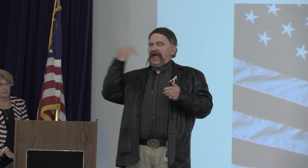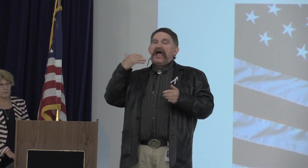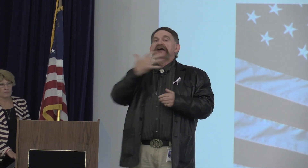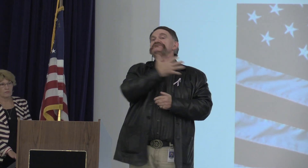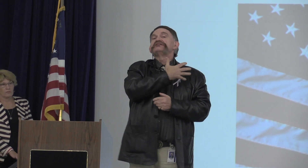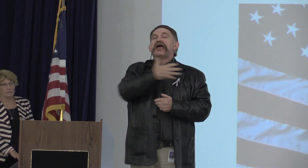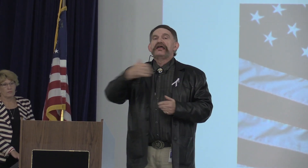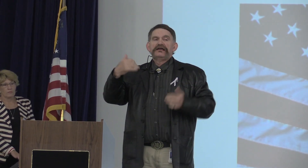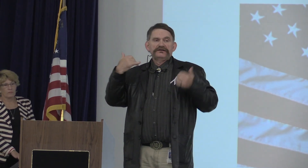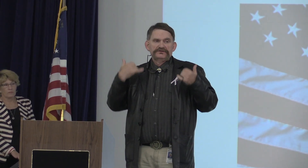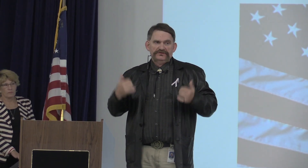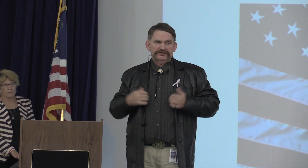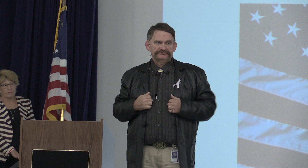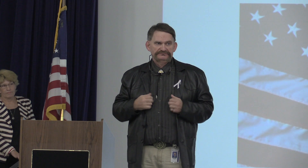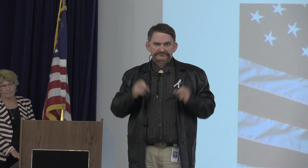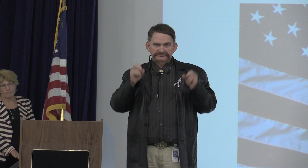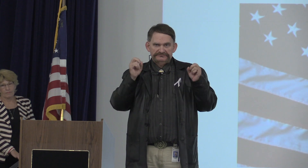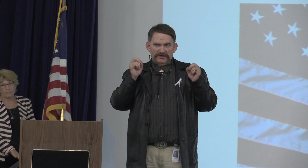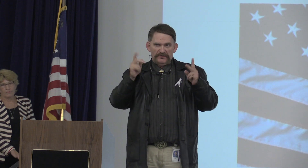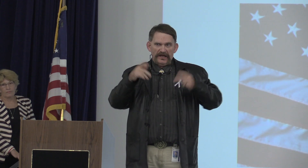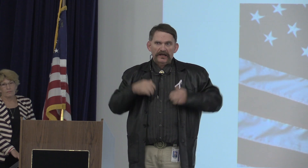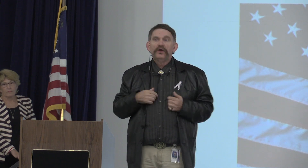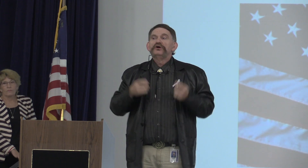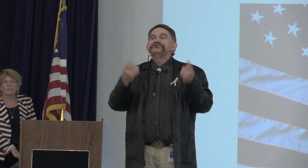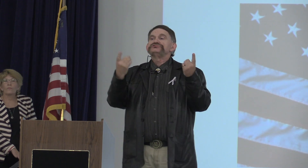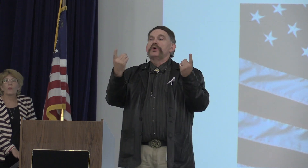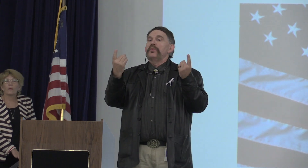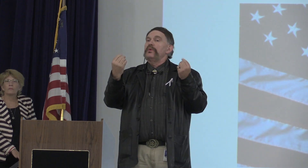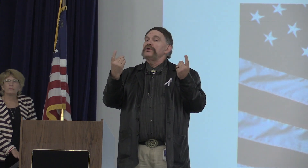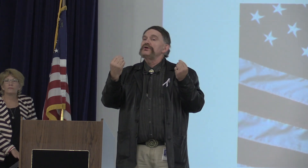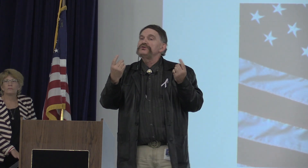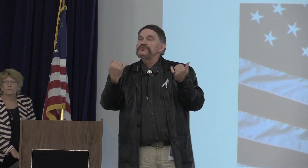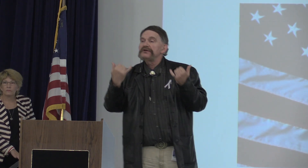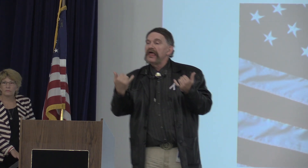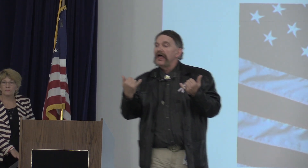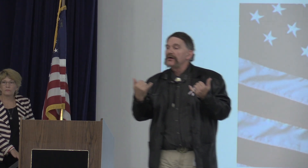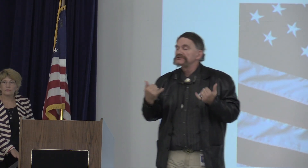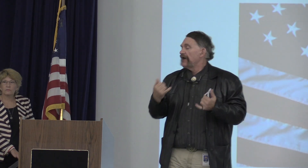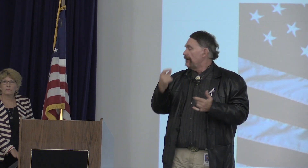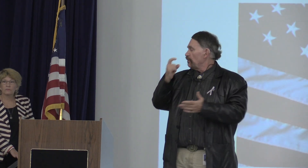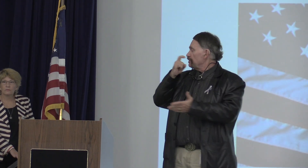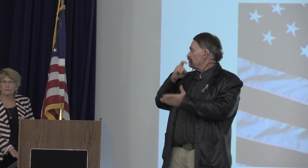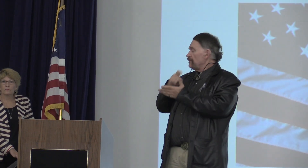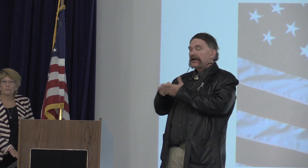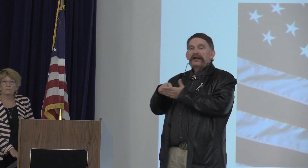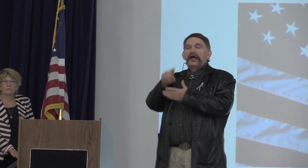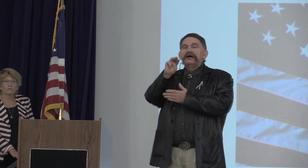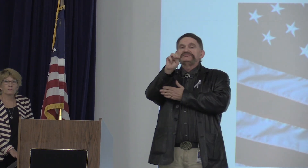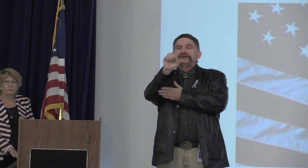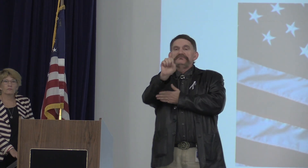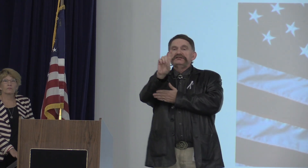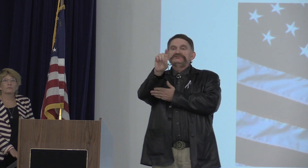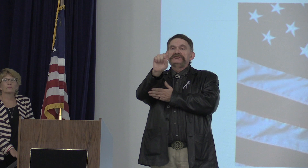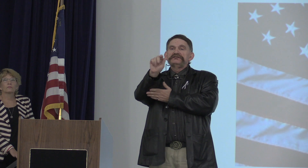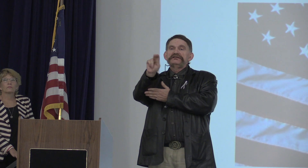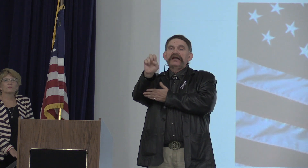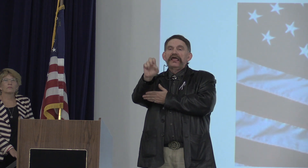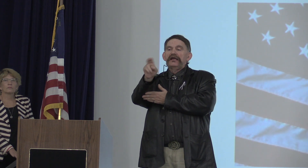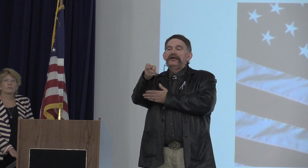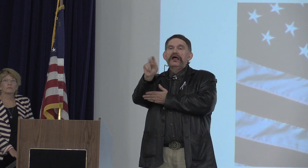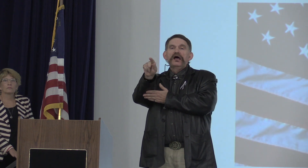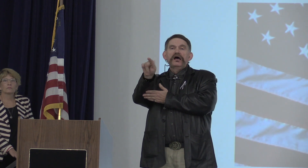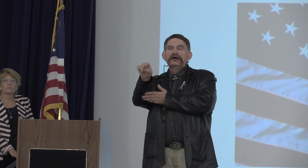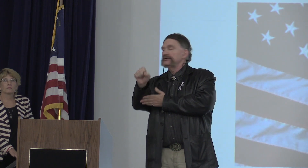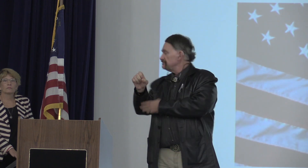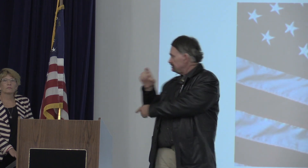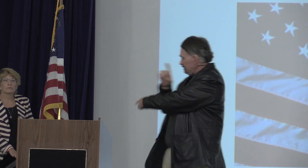here today, both past and current. So what we're going to do now, I'm